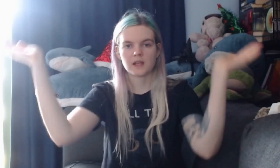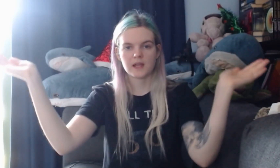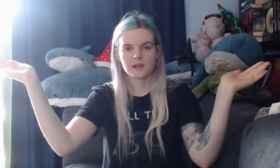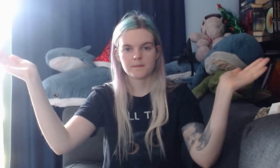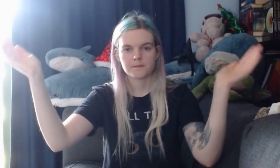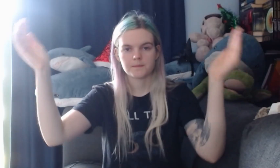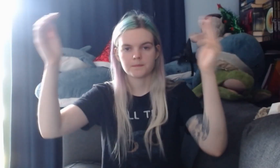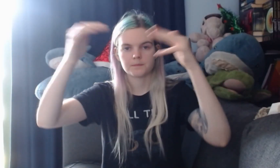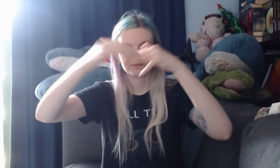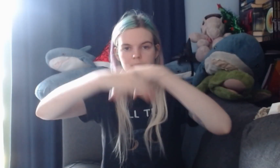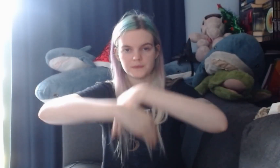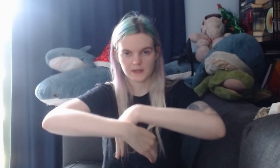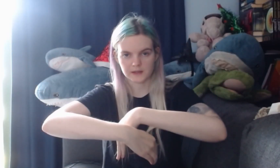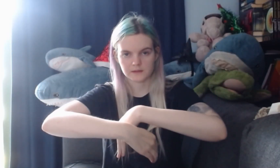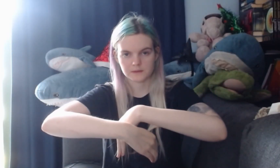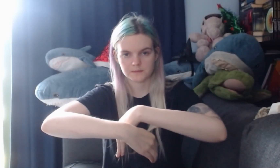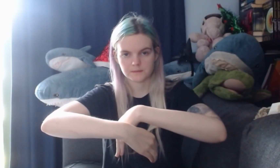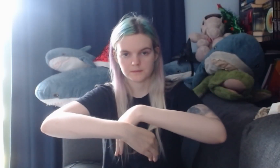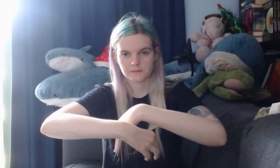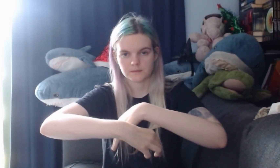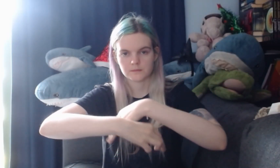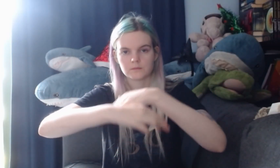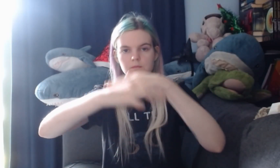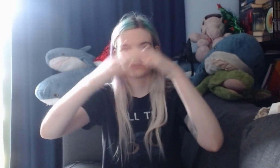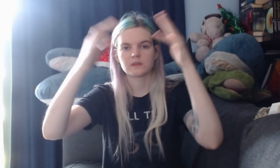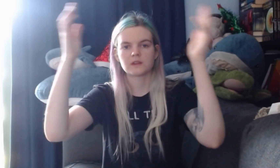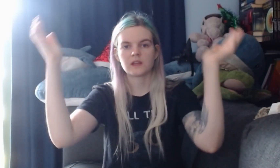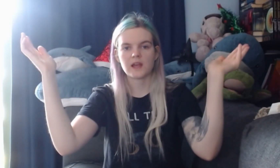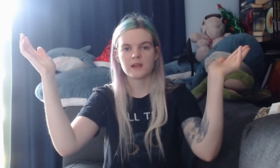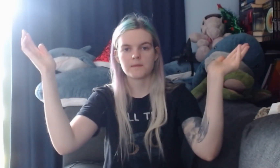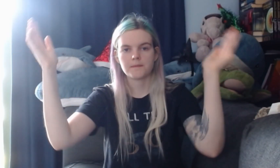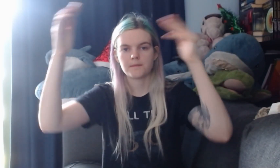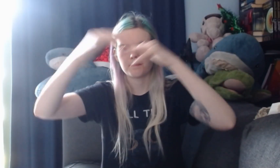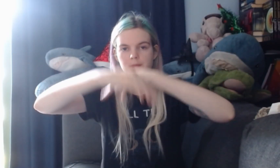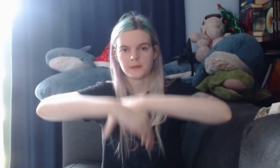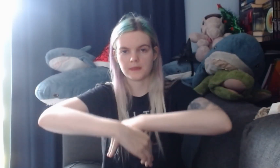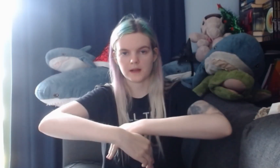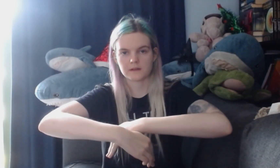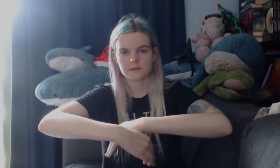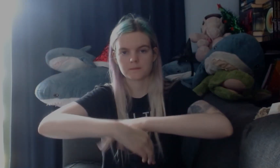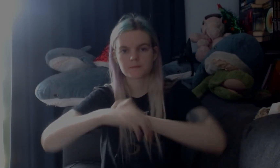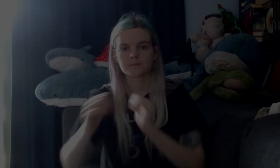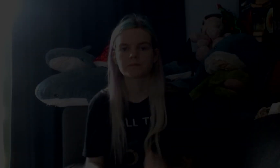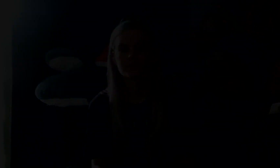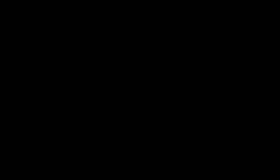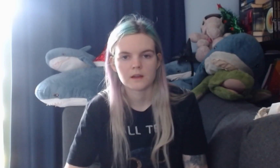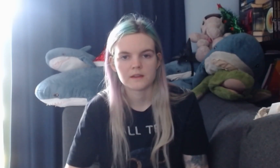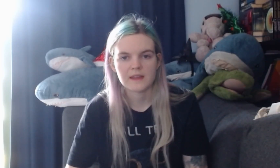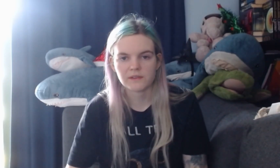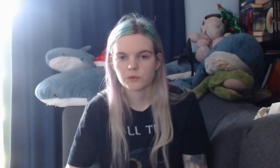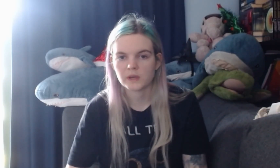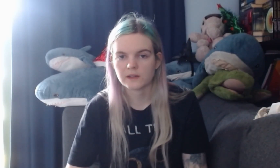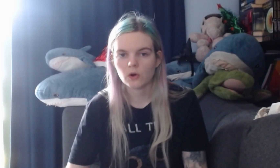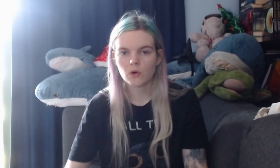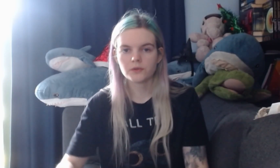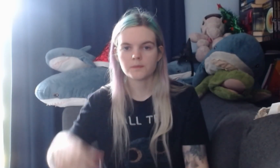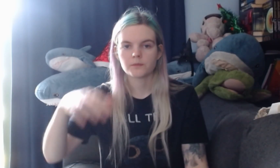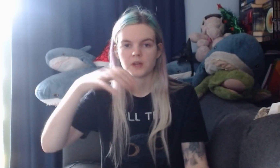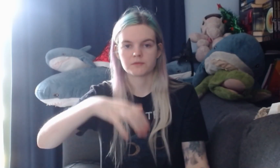day, night, day, night. Next we get cold. You have one